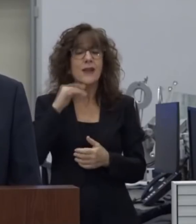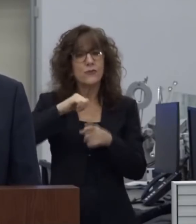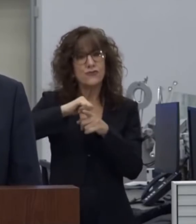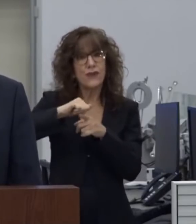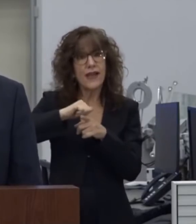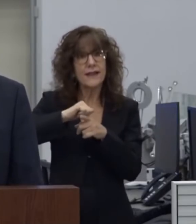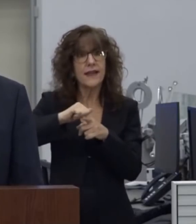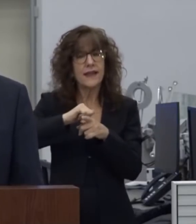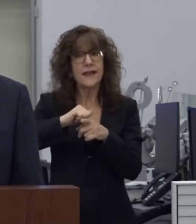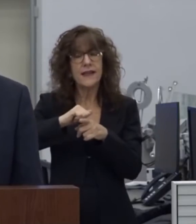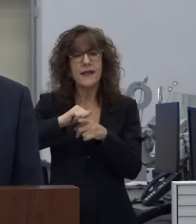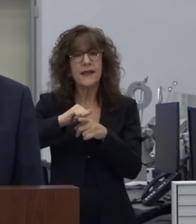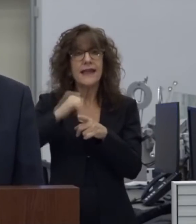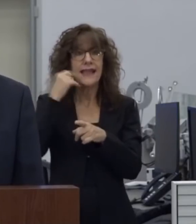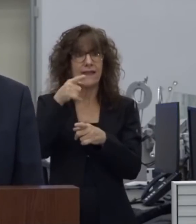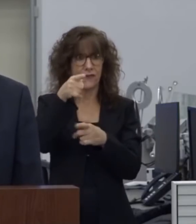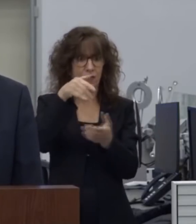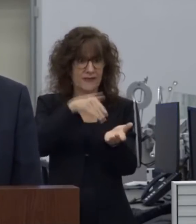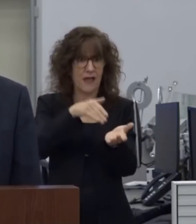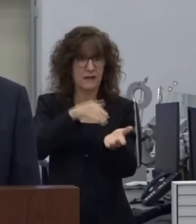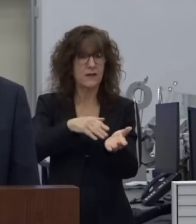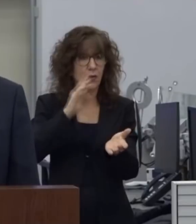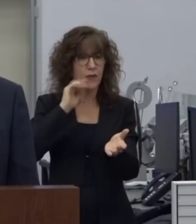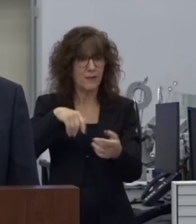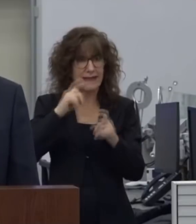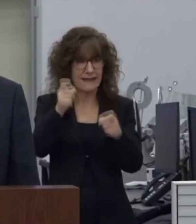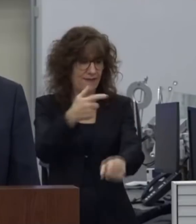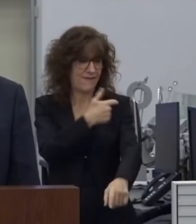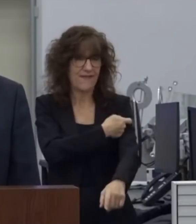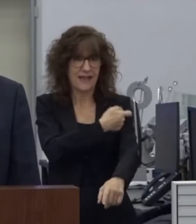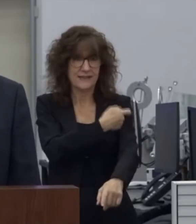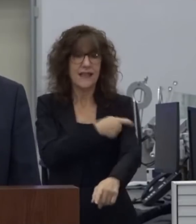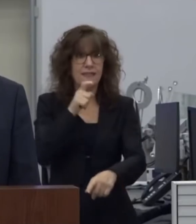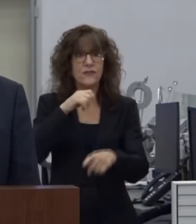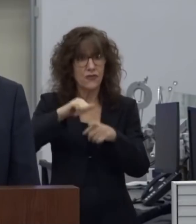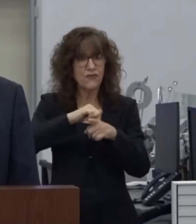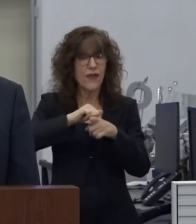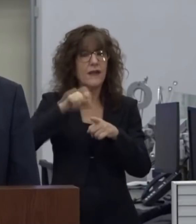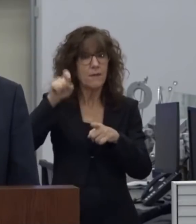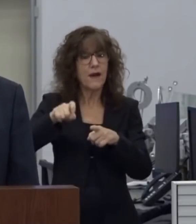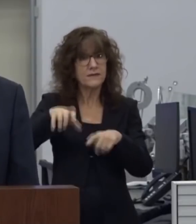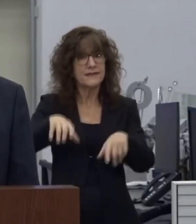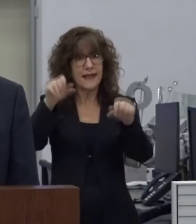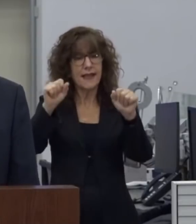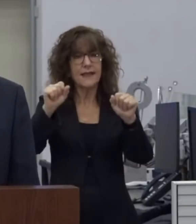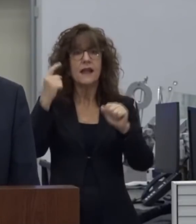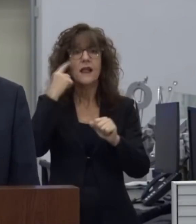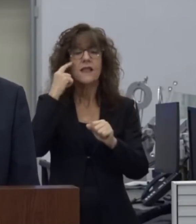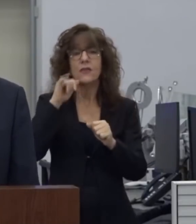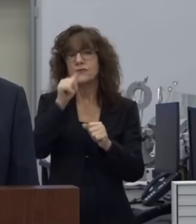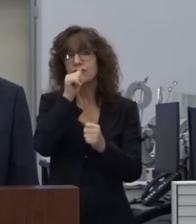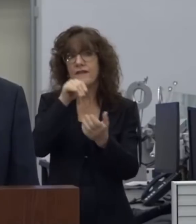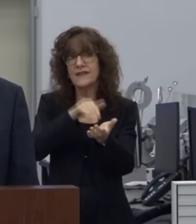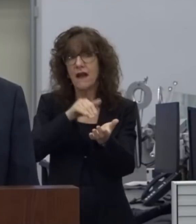training. If you're a doctor who's going to administer a vaccine, there is a training that they have to go through. And I think perhaps those private